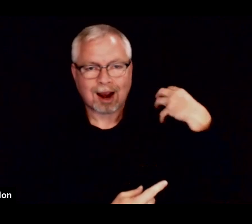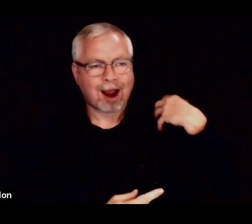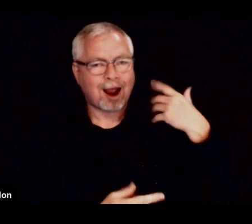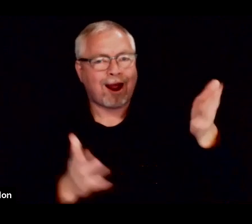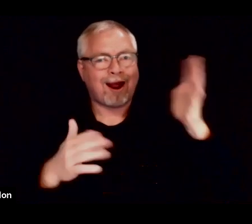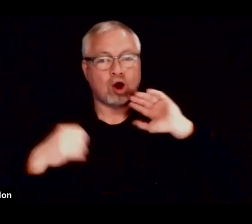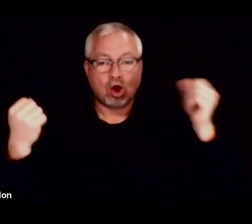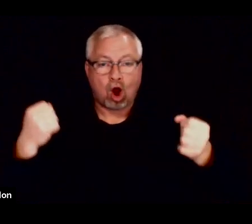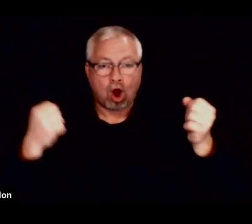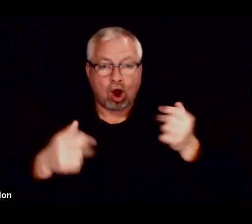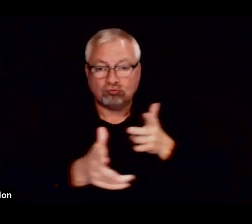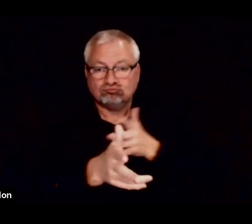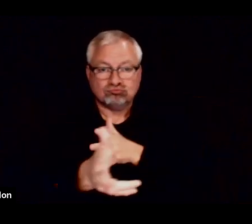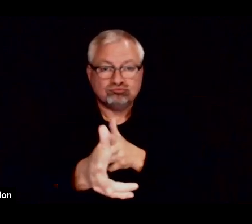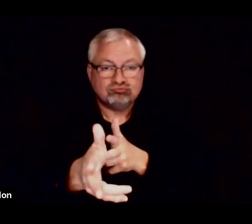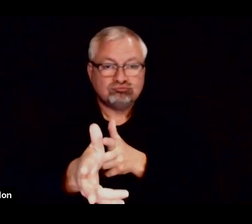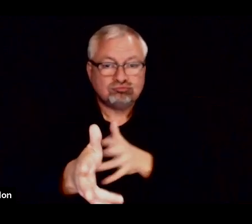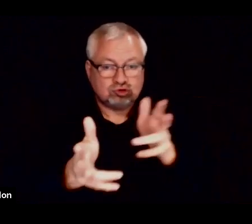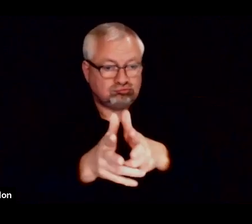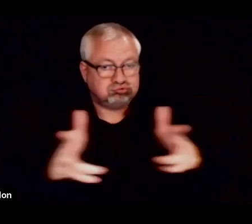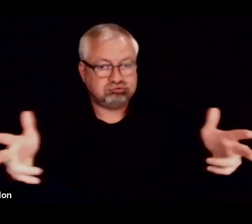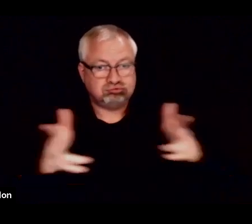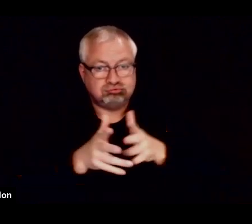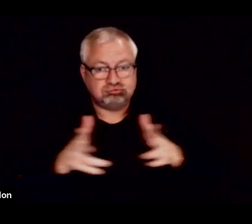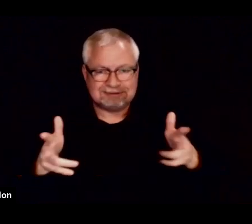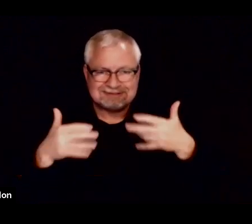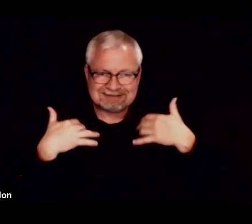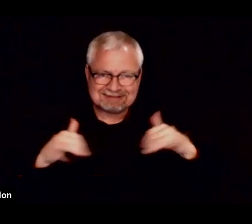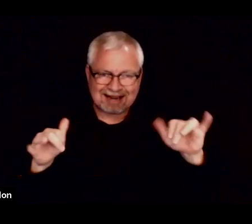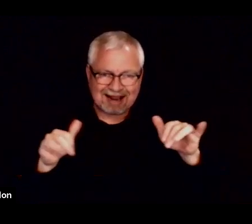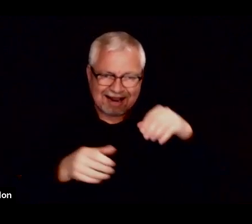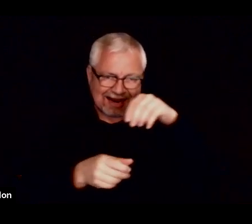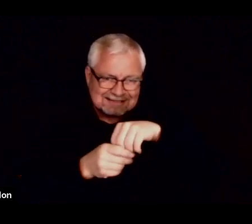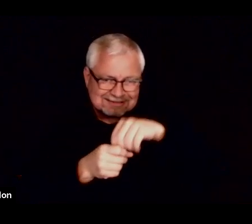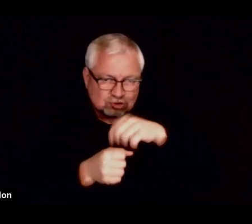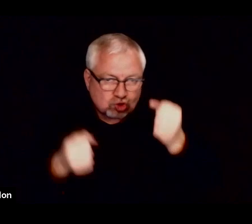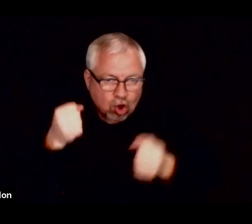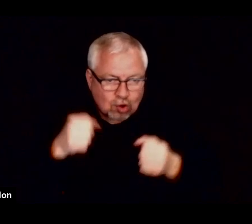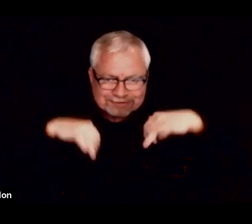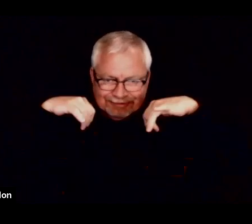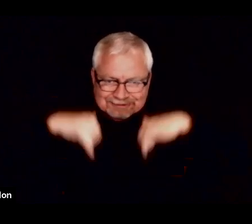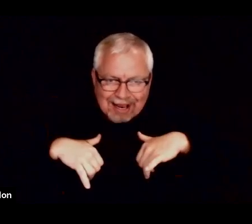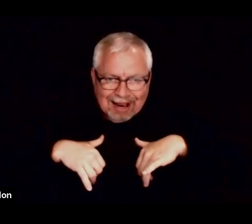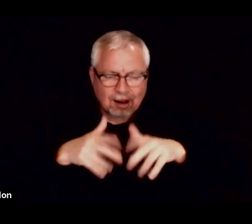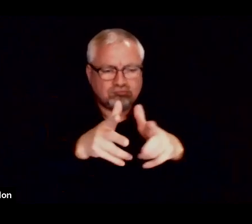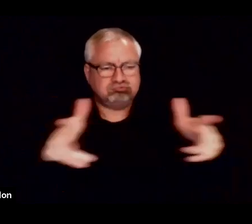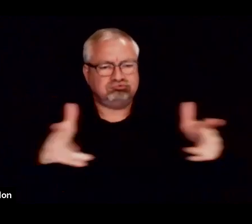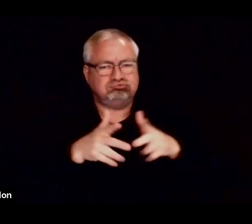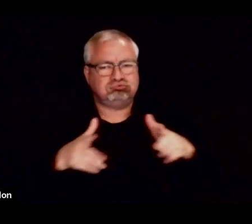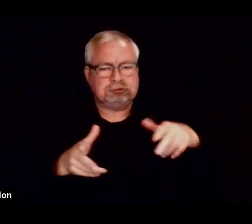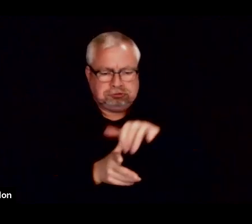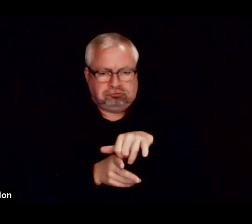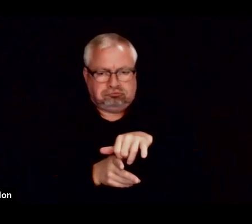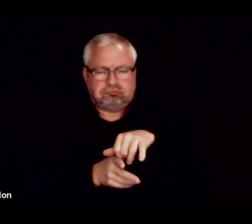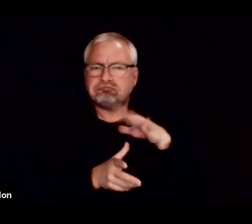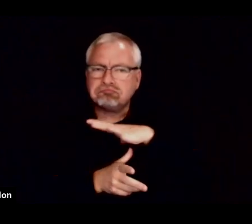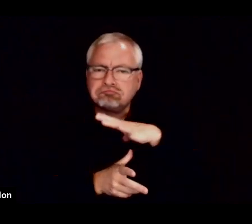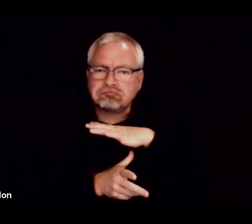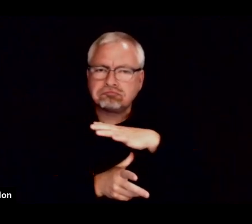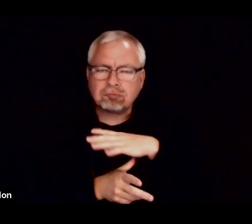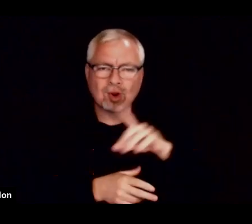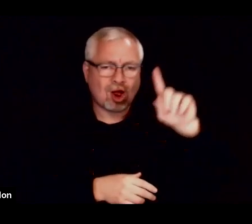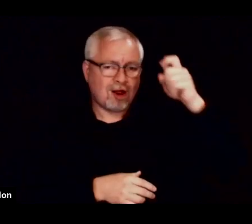ceremony, attendees need to remain in their cars for the entire ceremony. As Governor Walz is starting to turn the social dials on